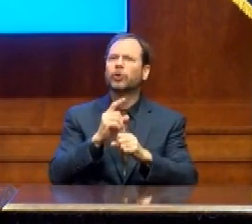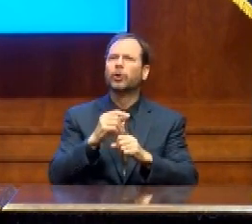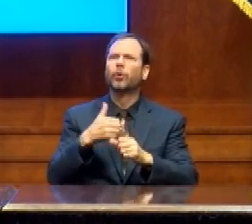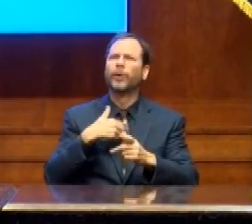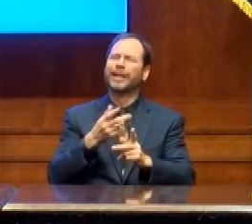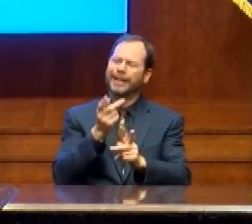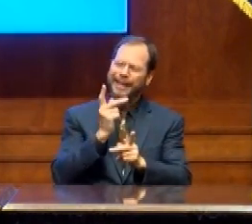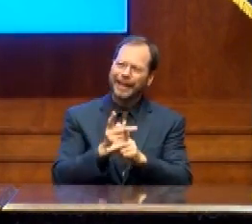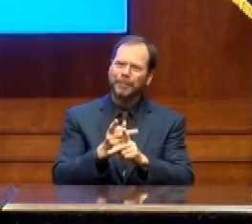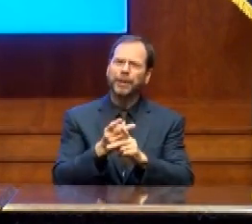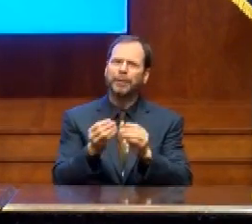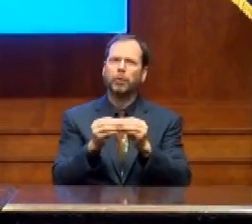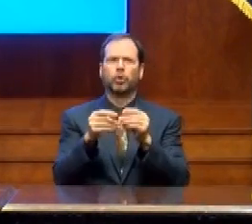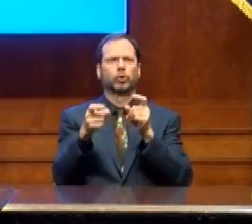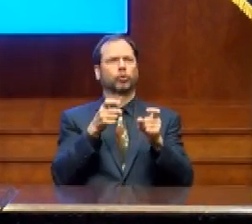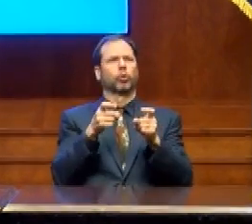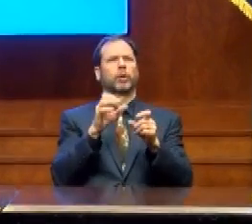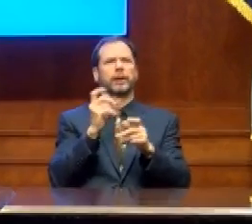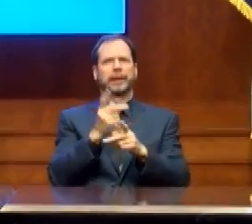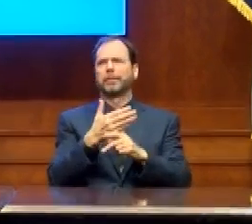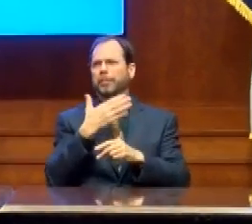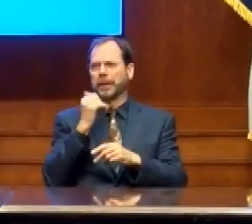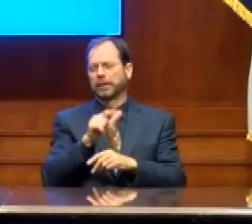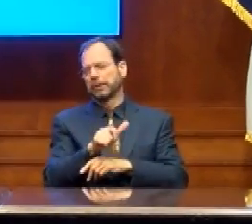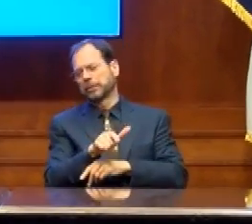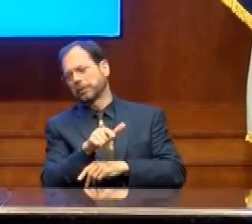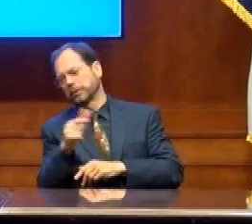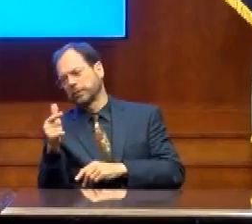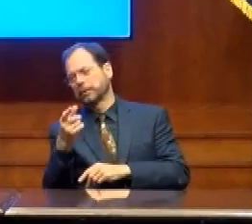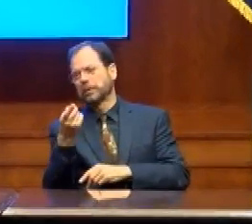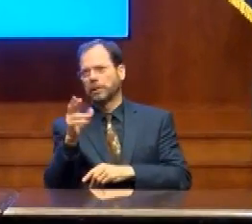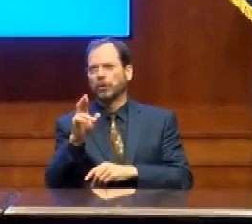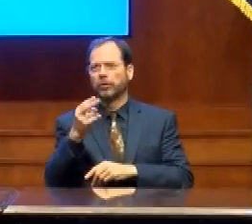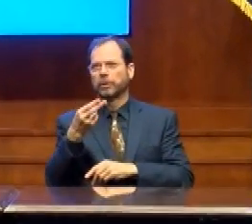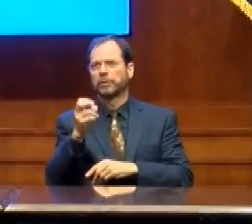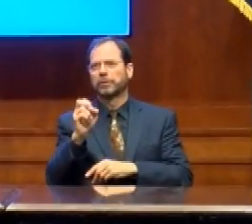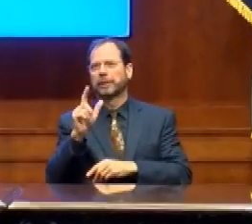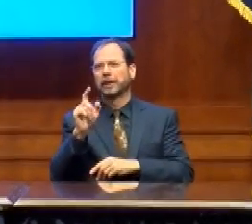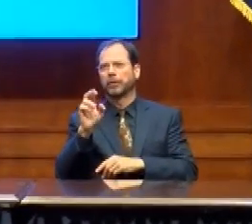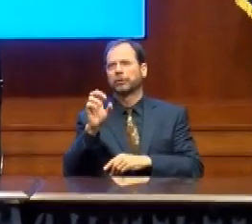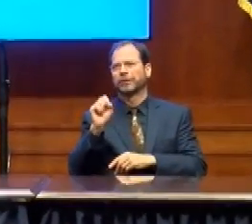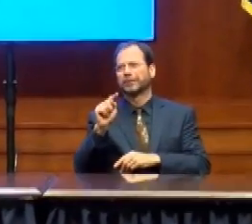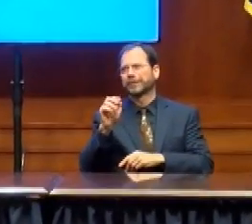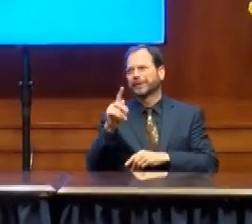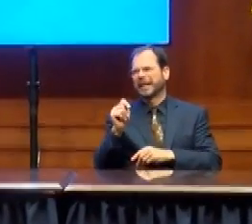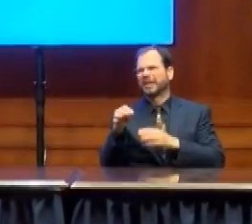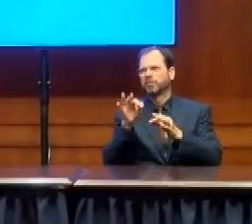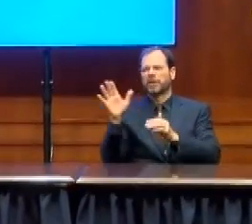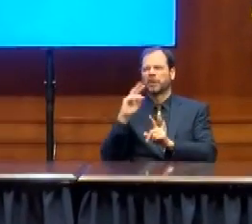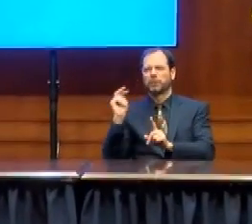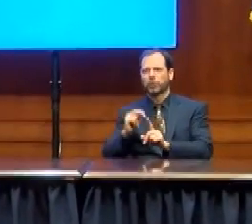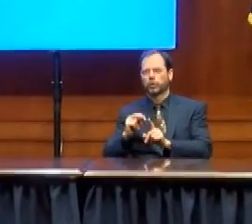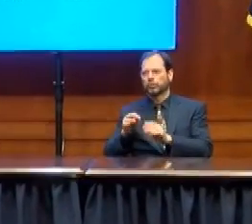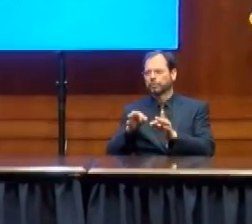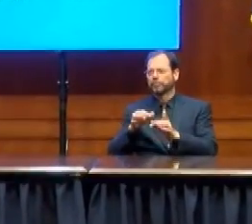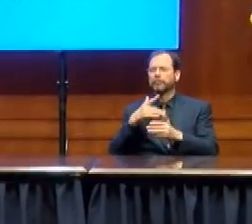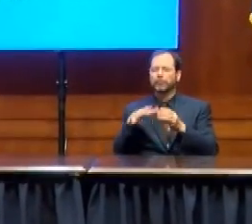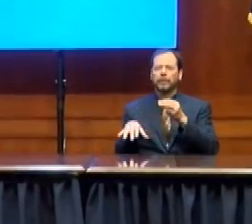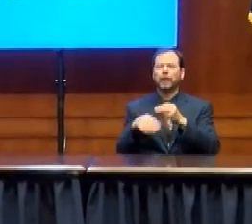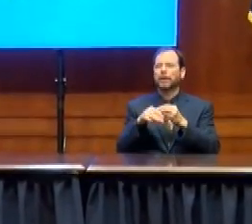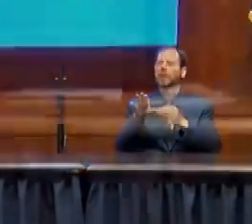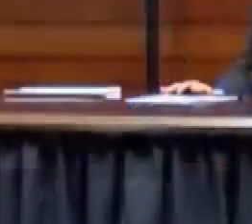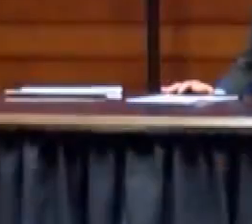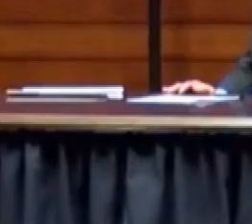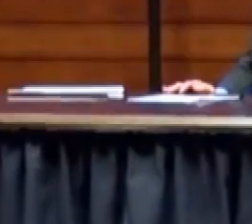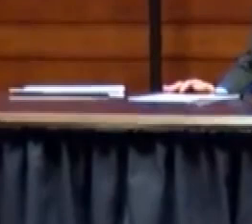sure not only do we keep it that way, but that we make it better. But yeah, please let me have Dr. Hellerstedt explain to you from the doctor's perspective. Yeah, thank you, Governor. If